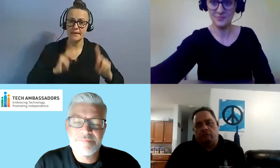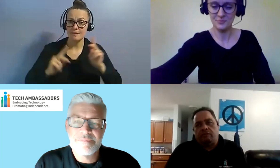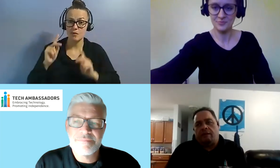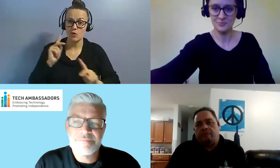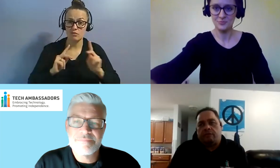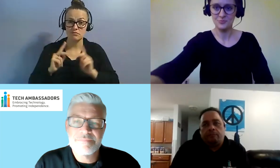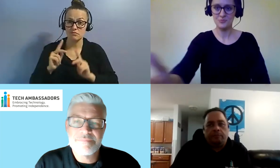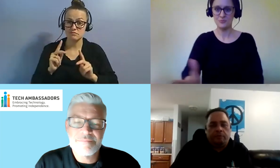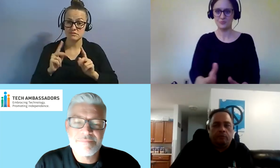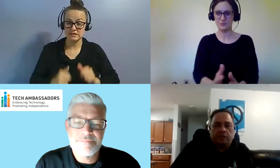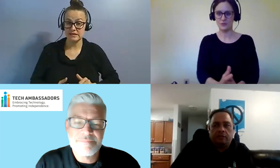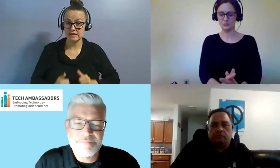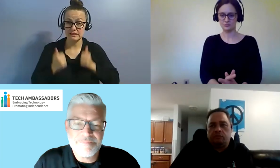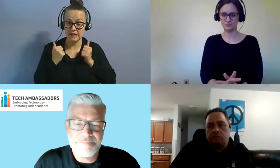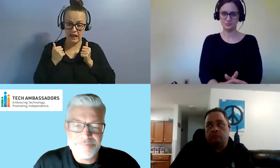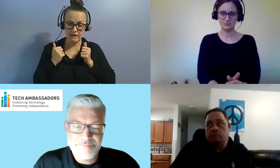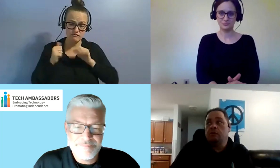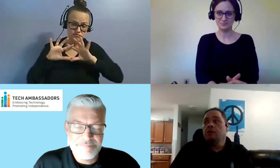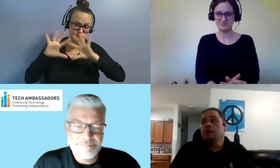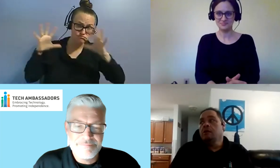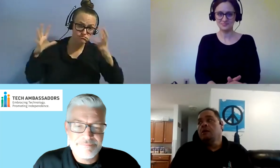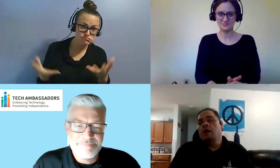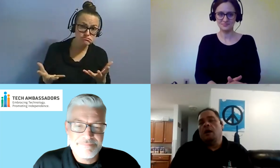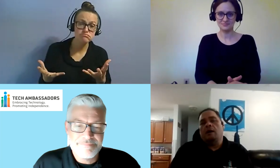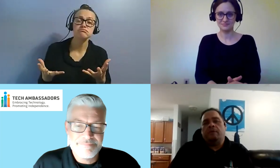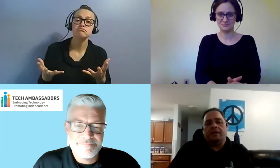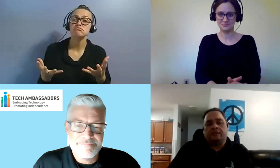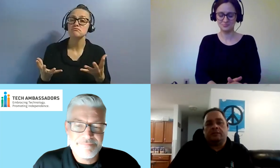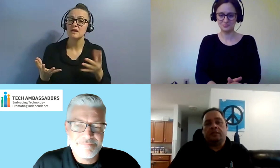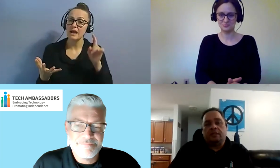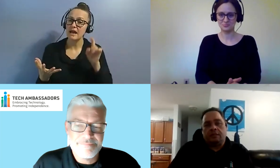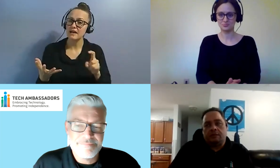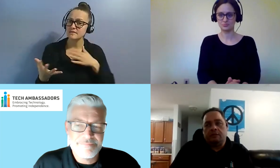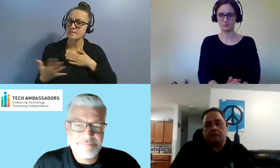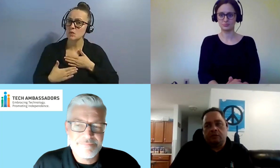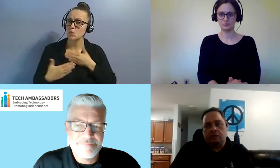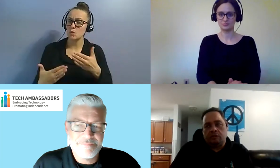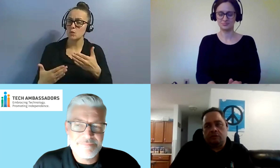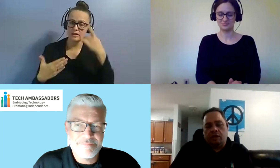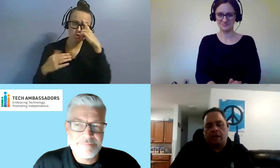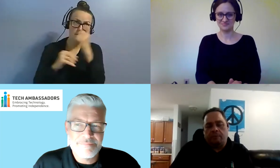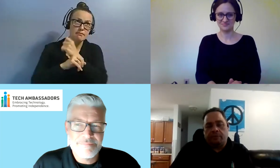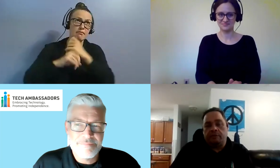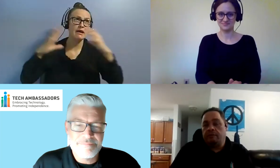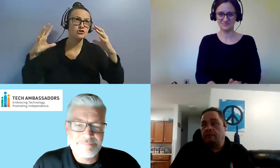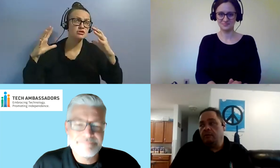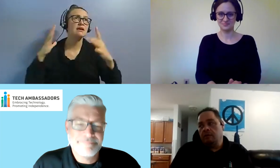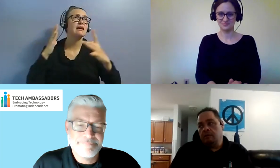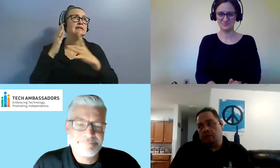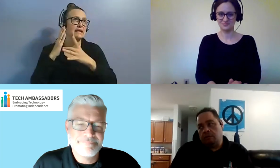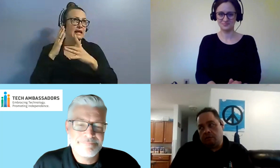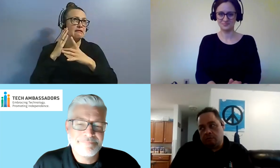You just have to be willing to imagine that it could happen.